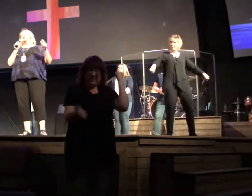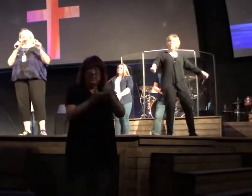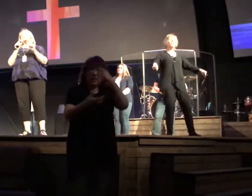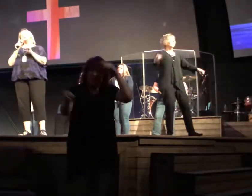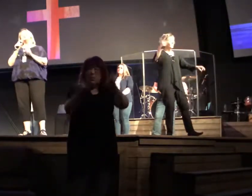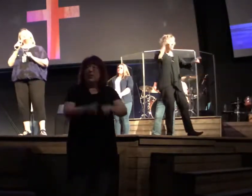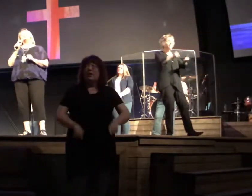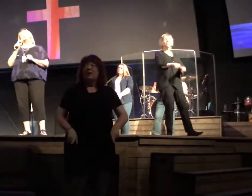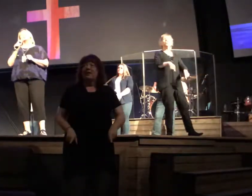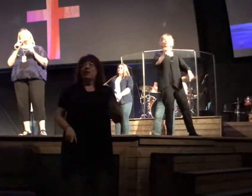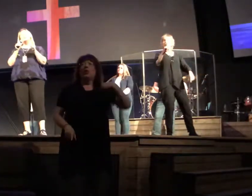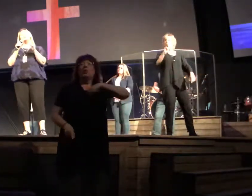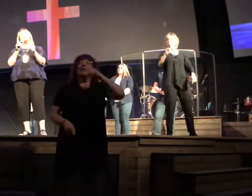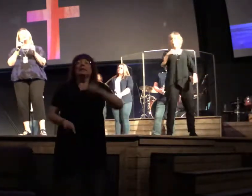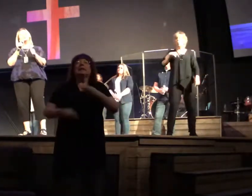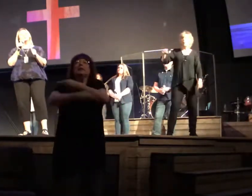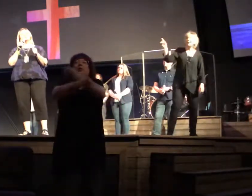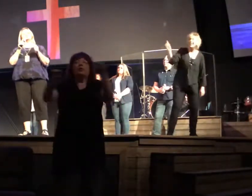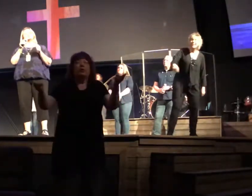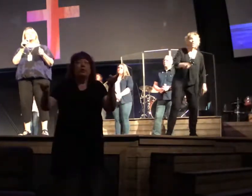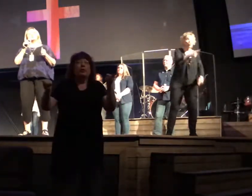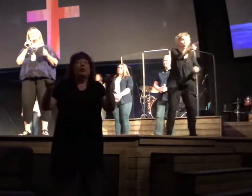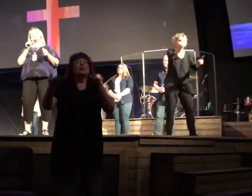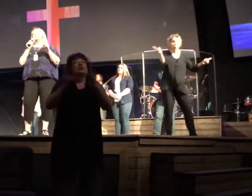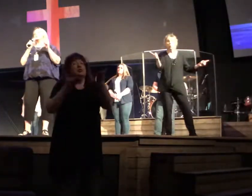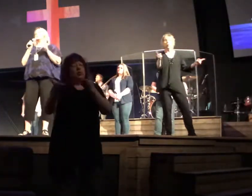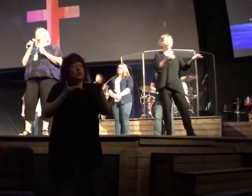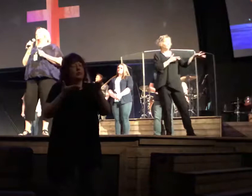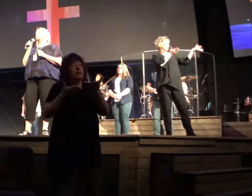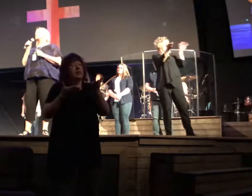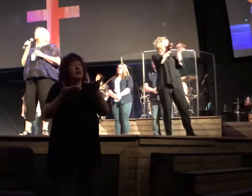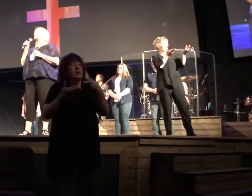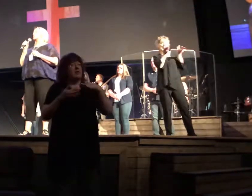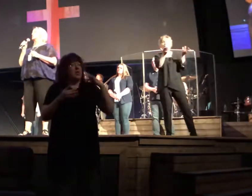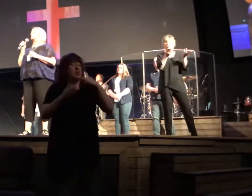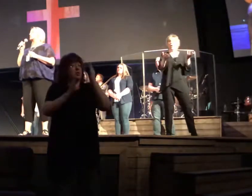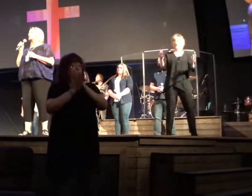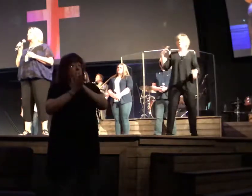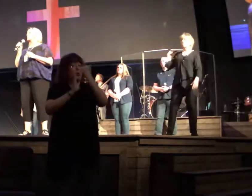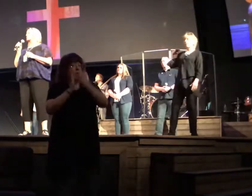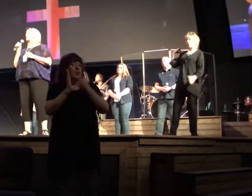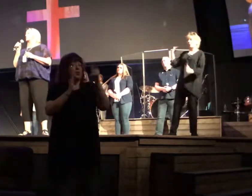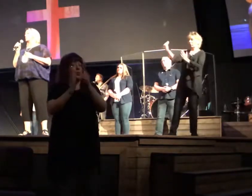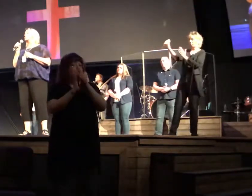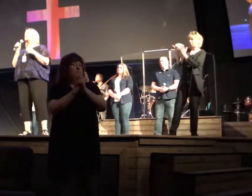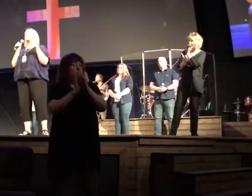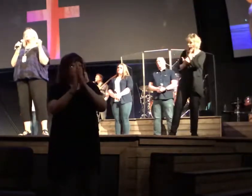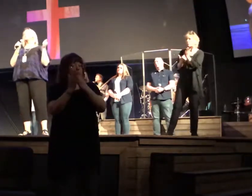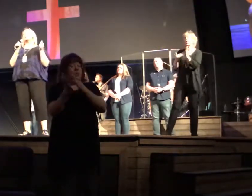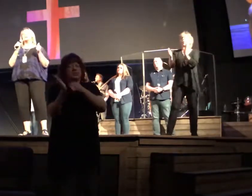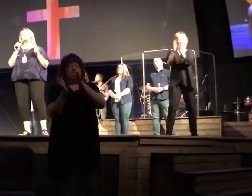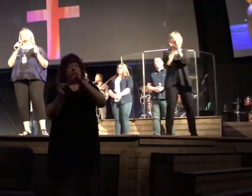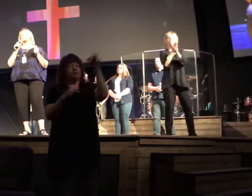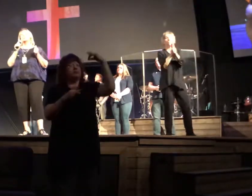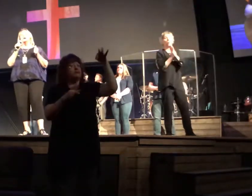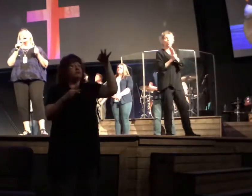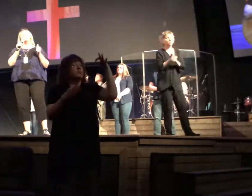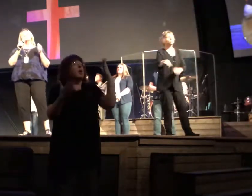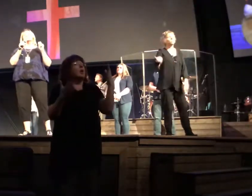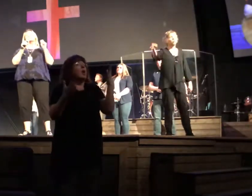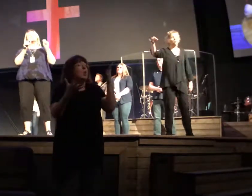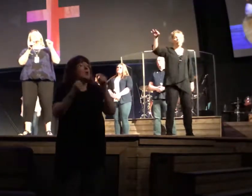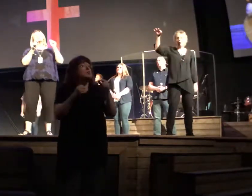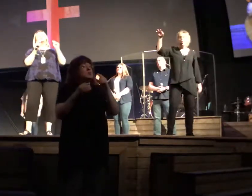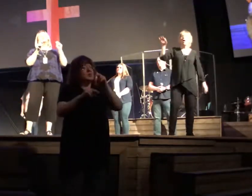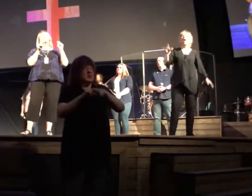Amen. So we need you. We need you to serve. There is a volunteer sheet inside your bulletin. I want you to pull that out. I